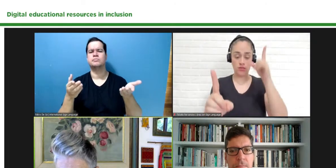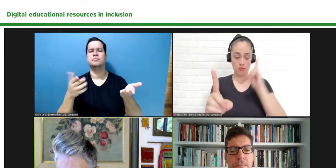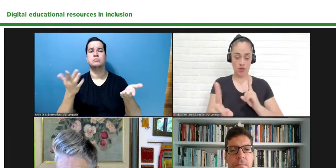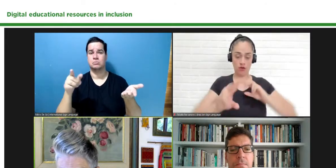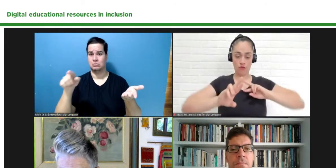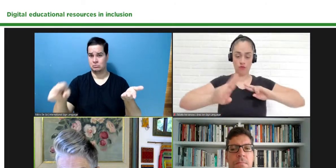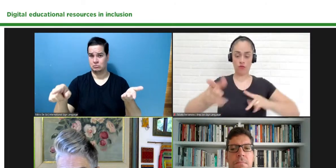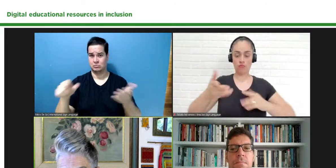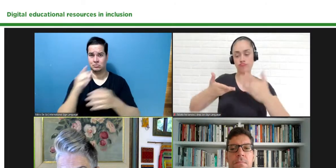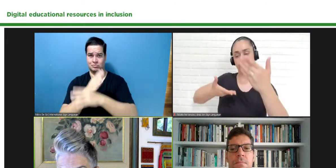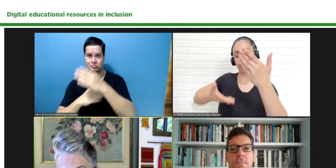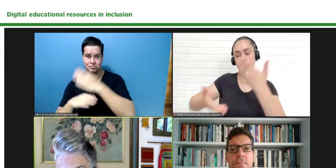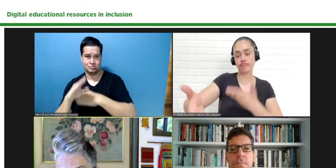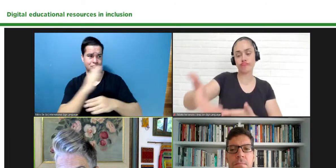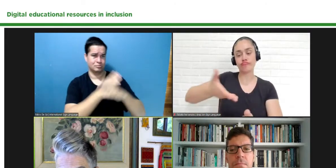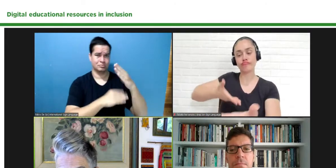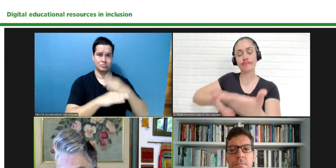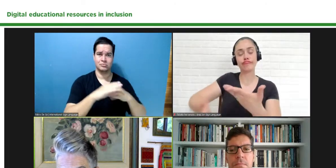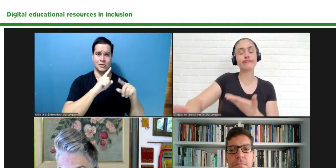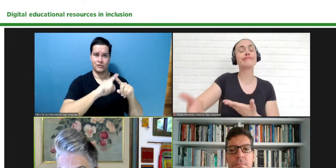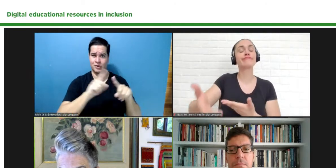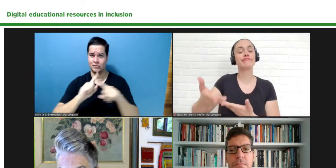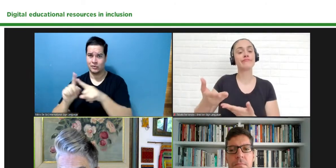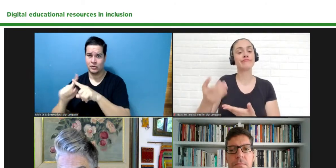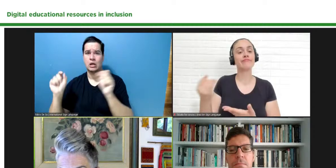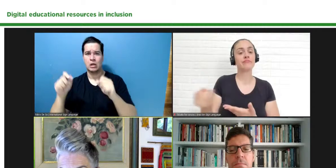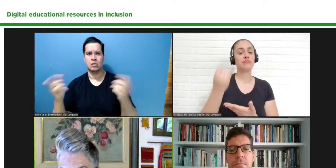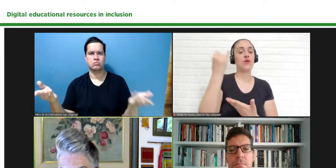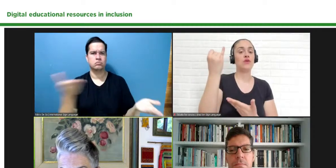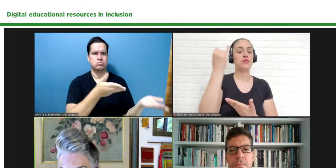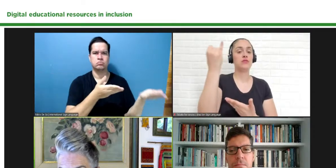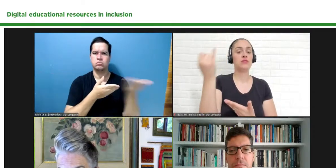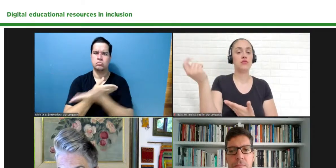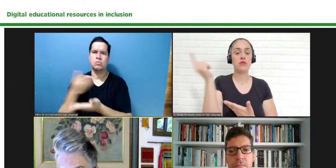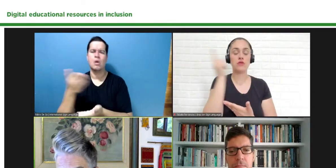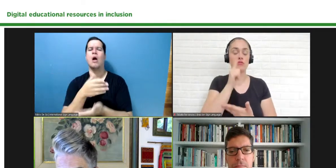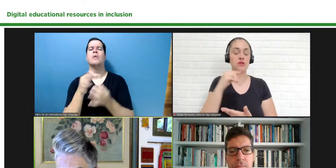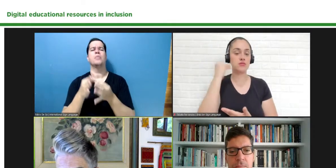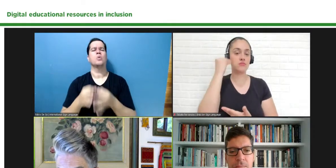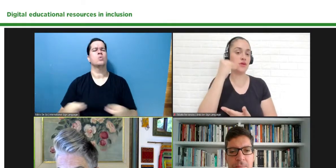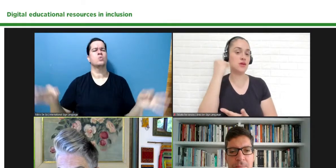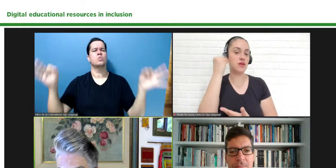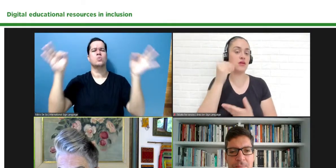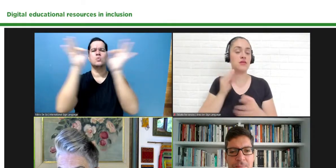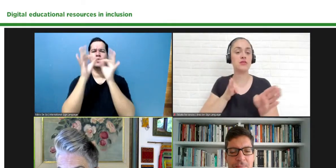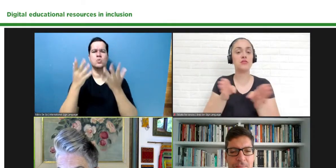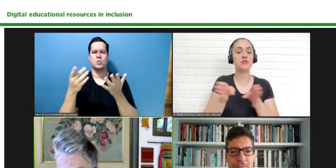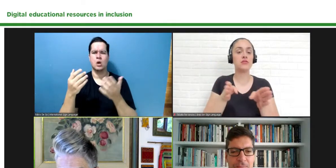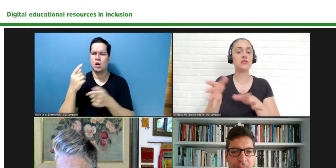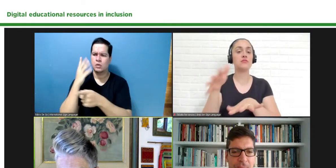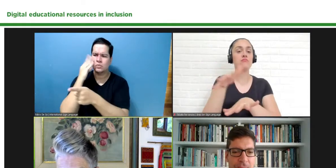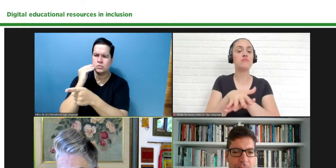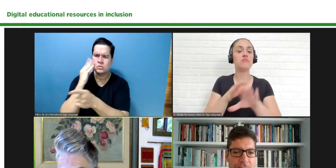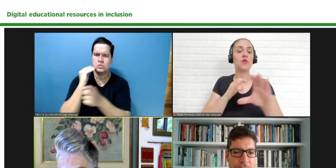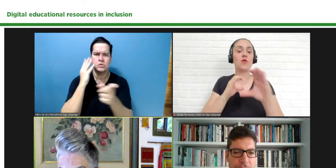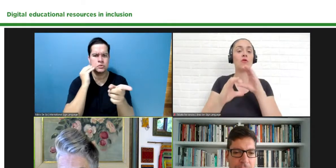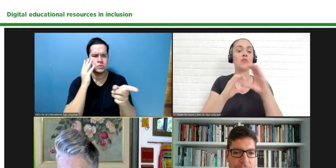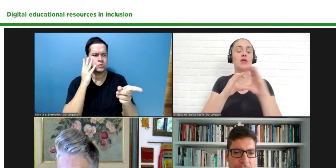here, that we will have the true experience of a world without communication